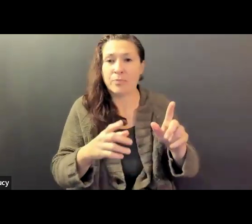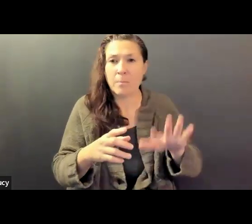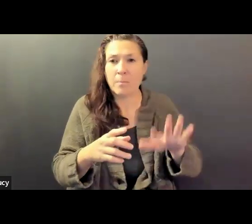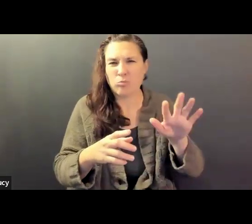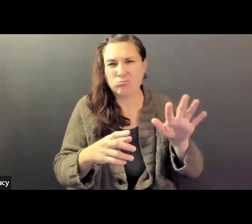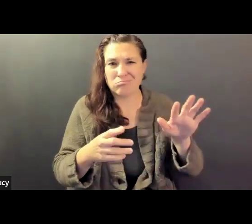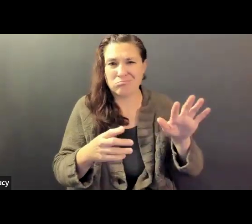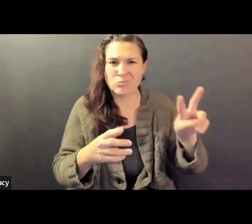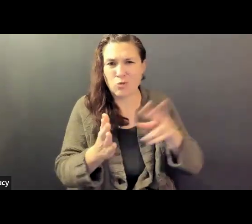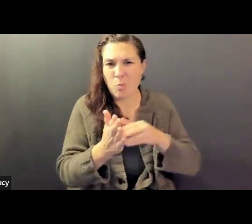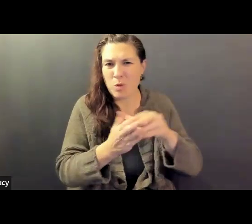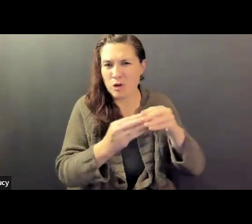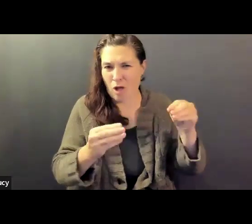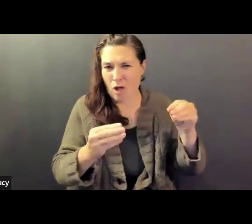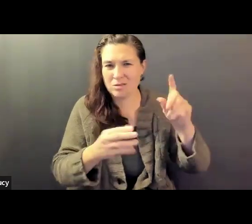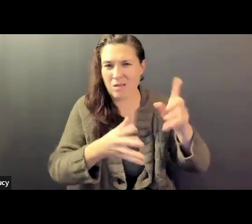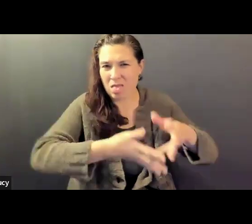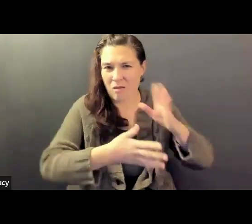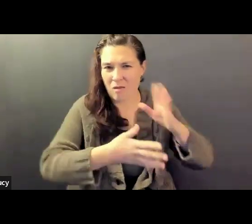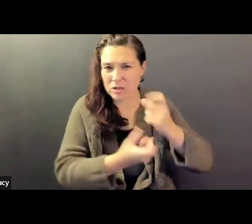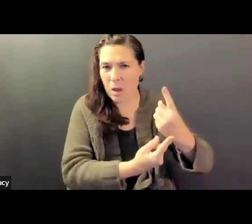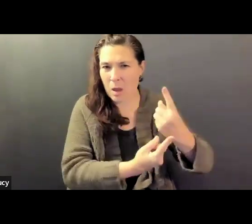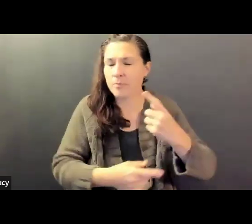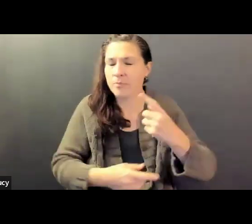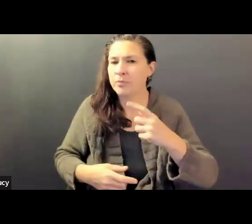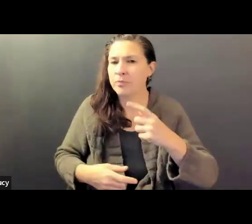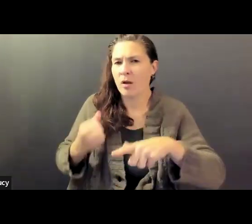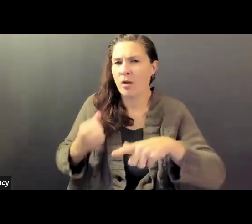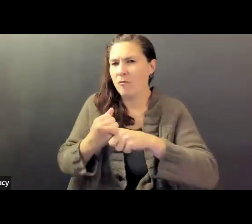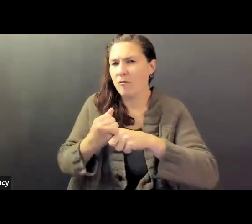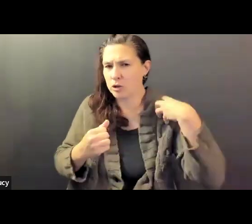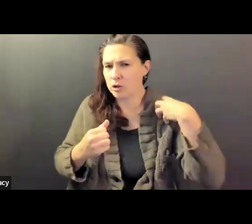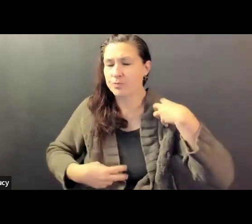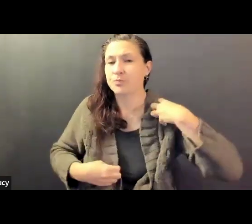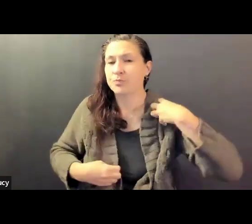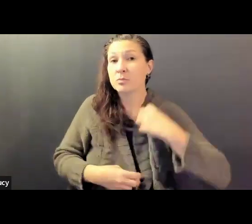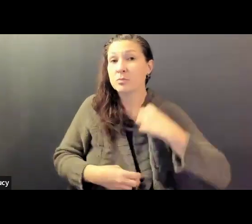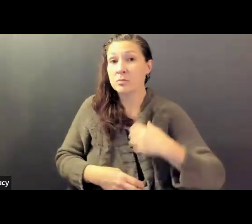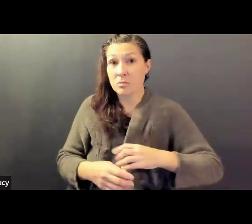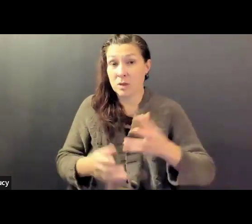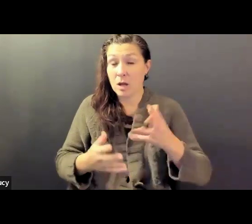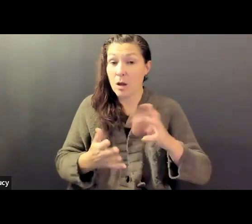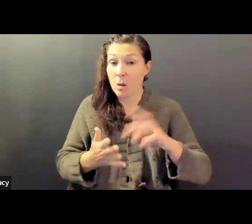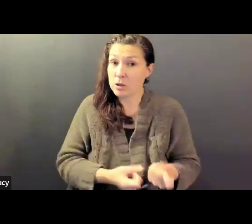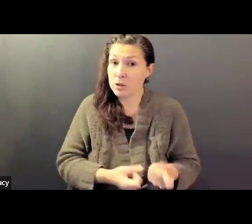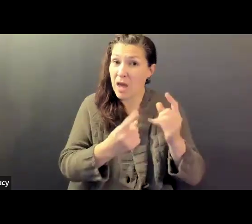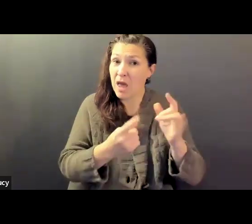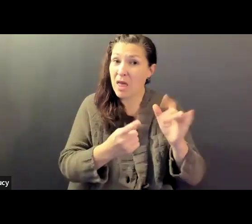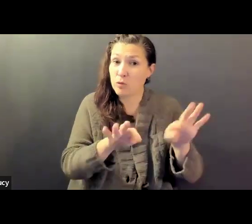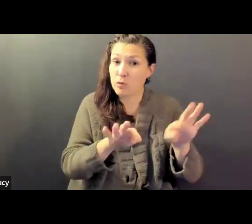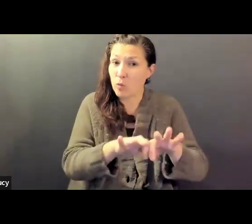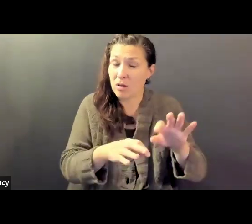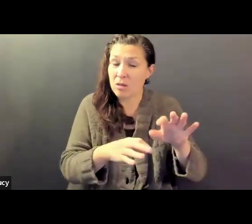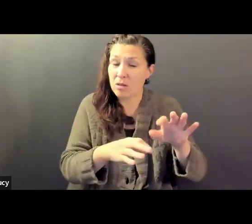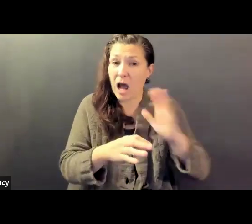back on, was that spend worthwhile and Yeah. achieve the goals that, we wanted with it, which